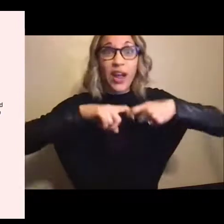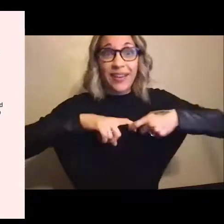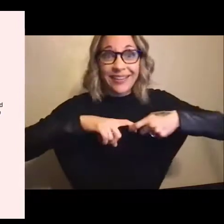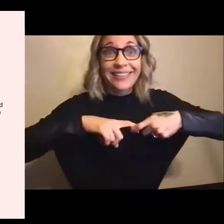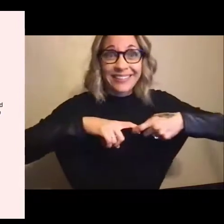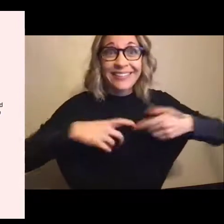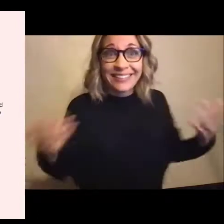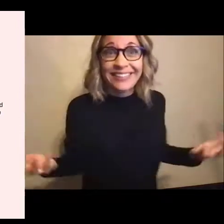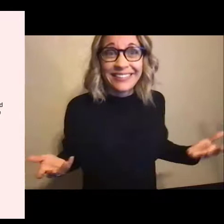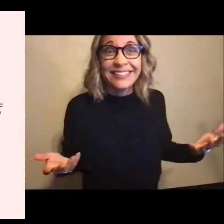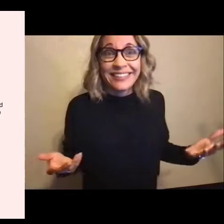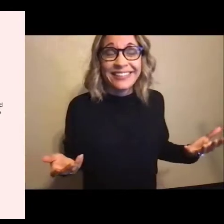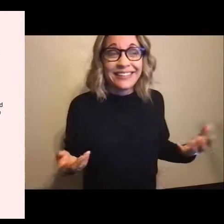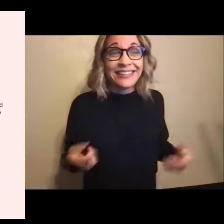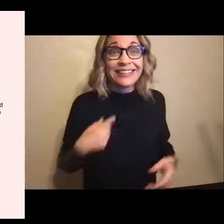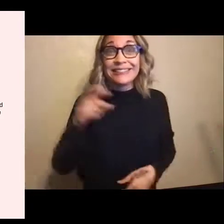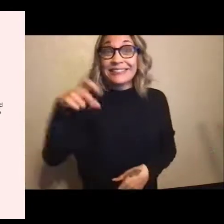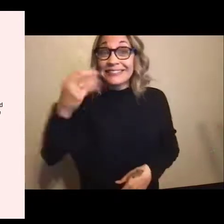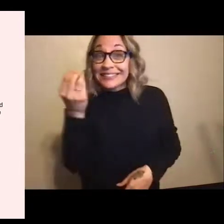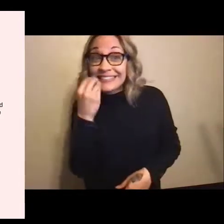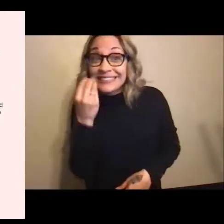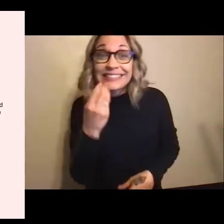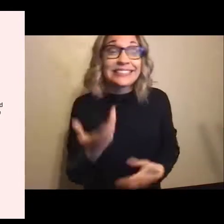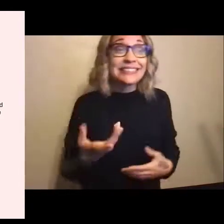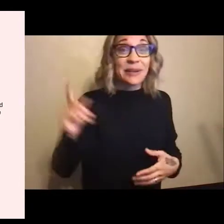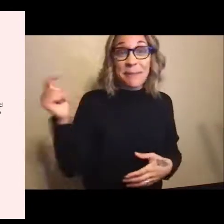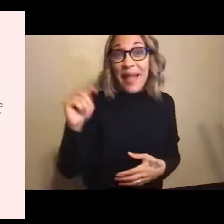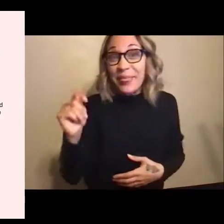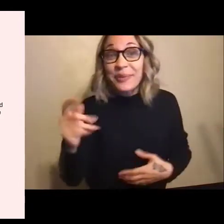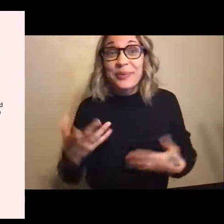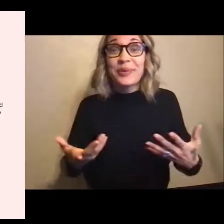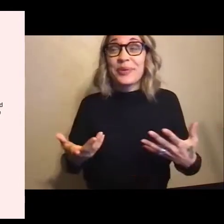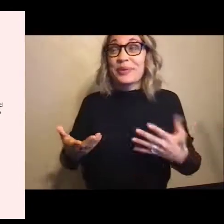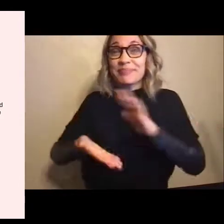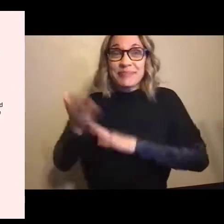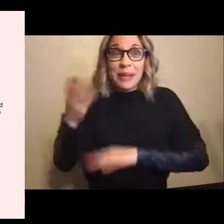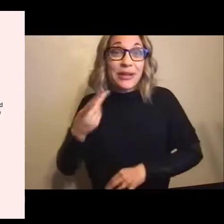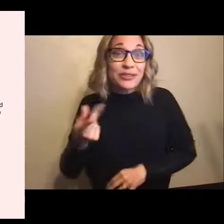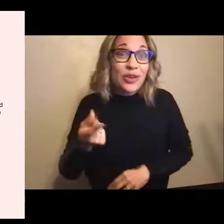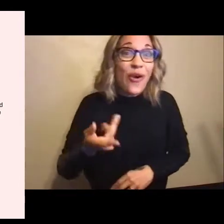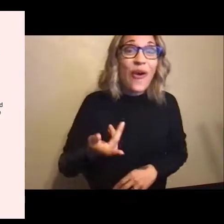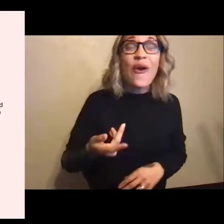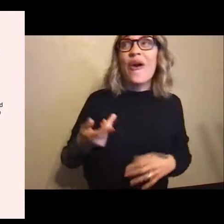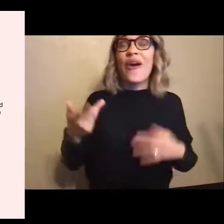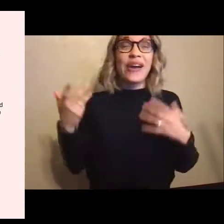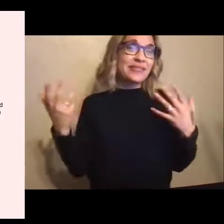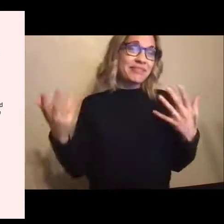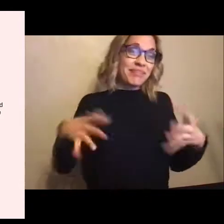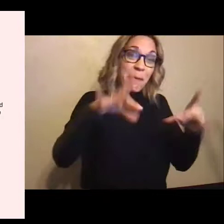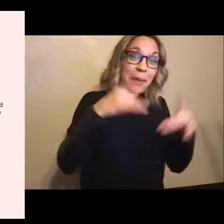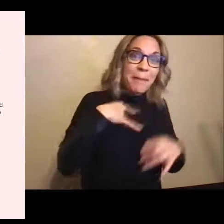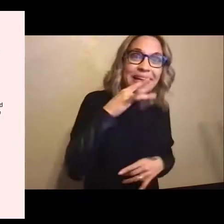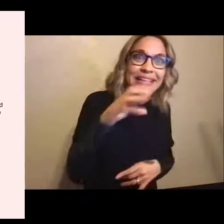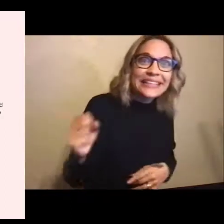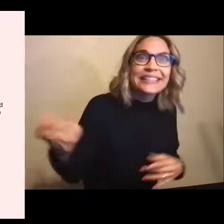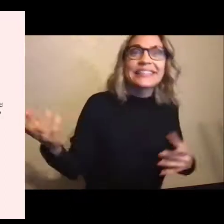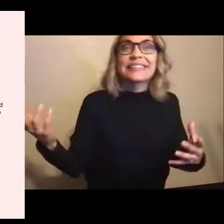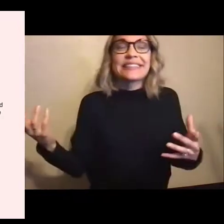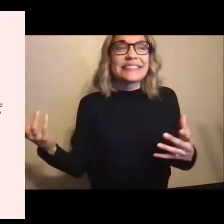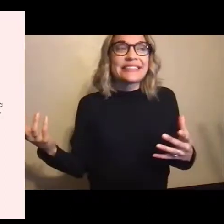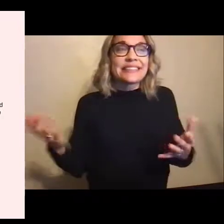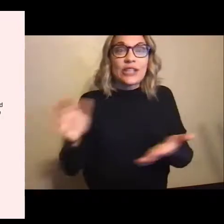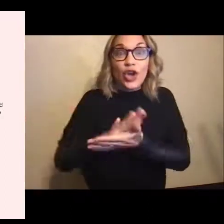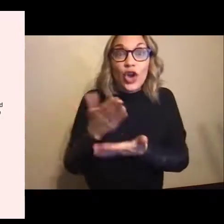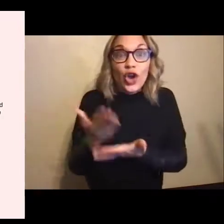schedule. I need breaks too, right? I need to take care of myself and I need to eat and use the bathroom and have water and take my